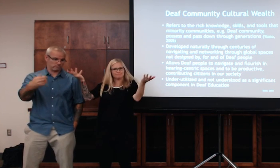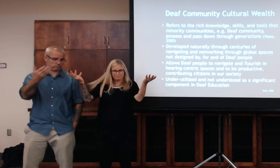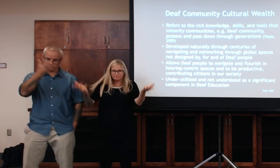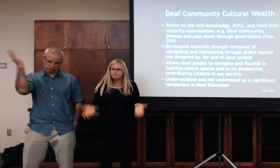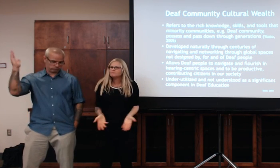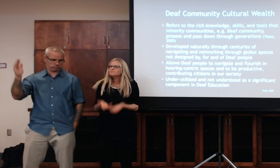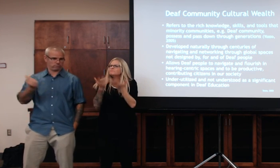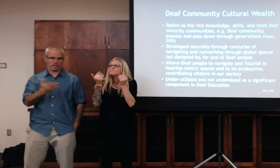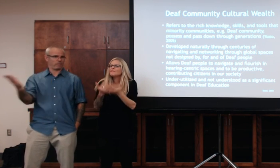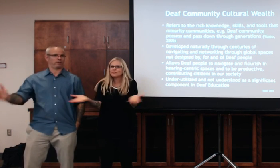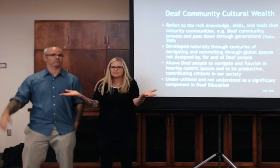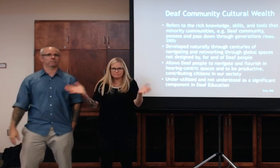another space. Everything.